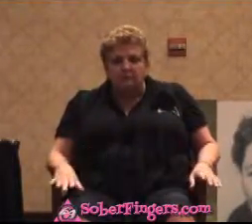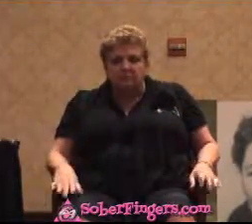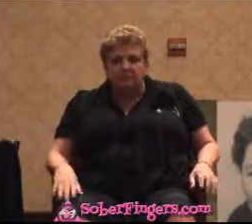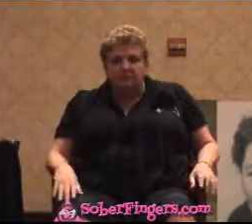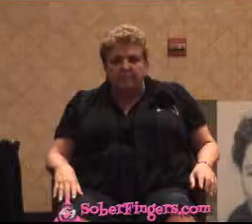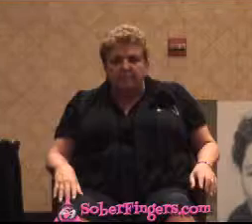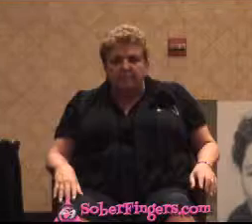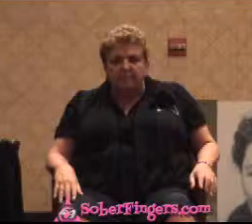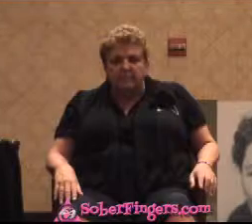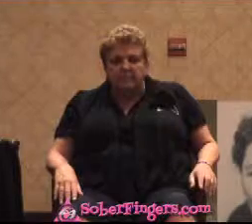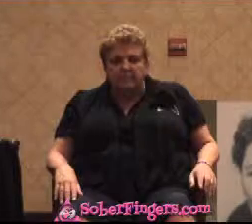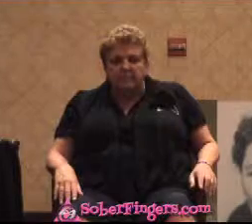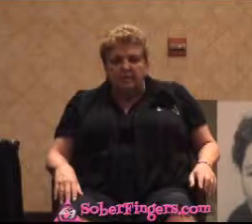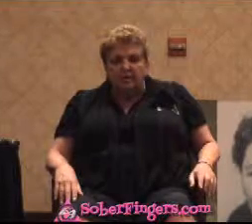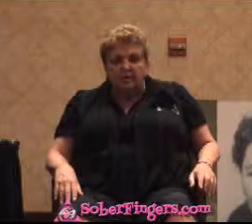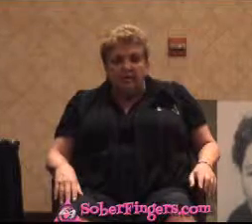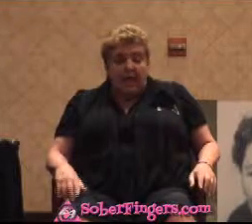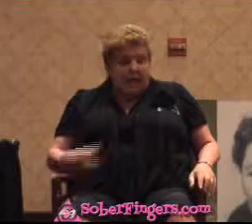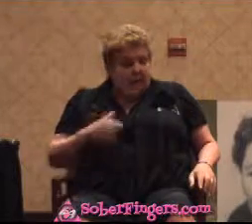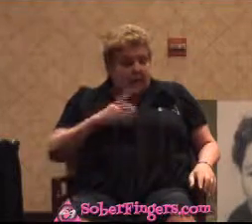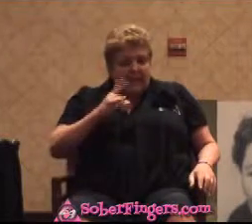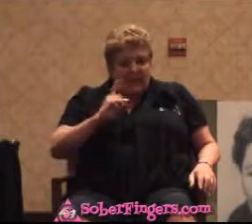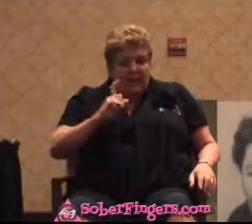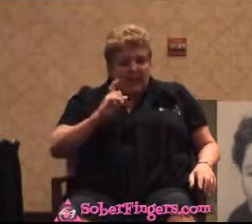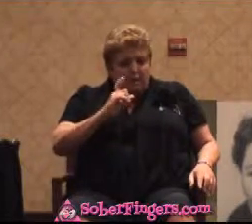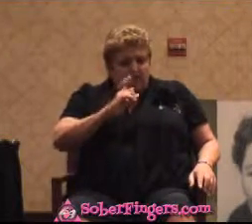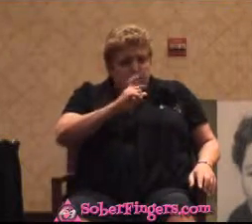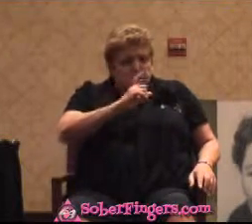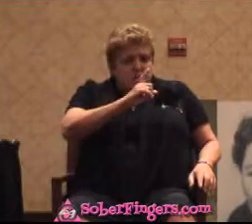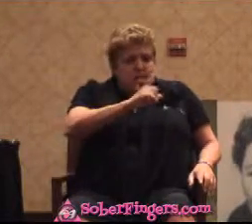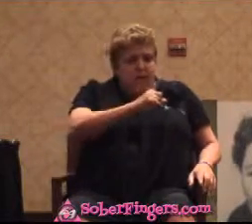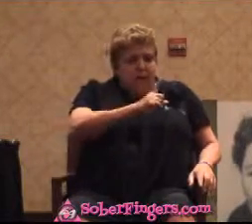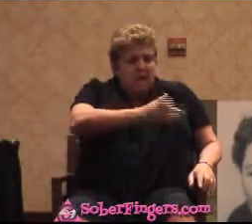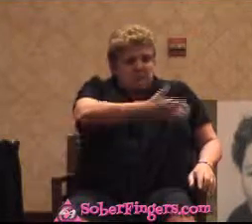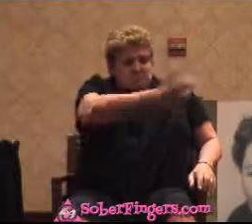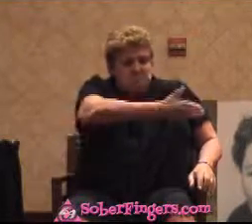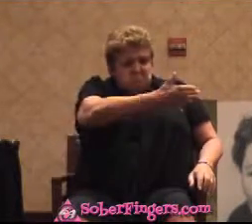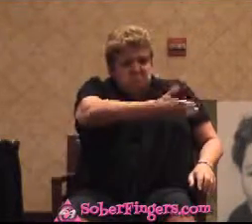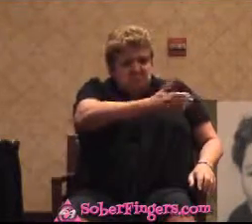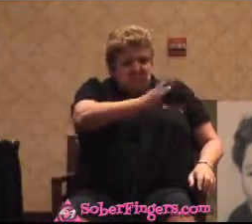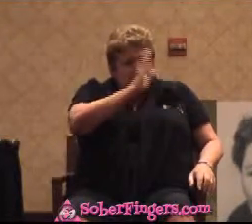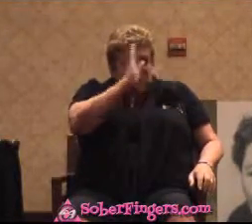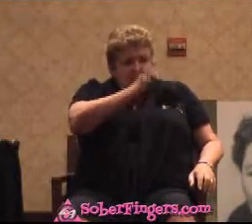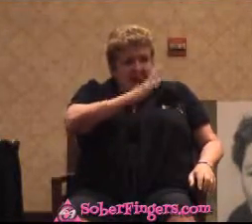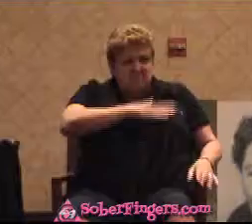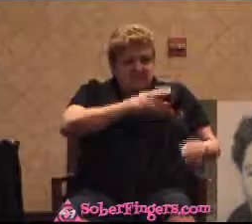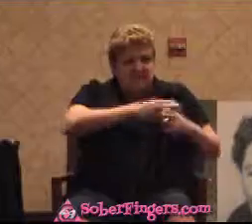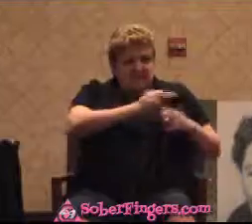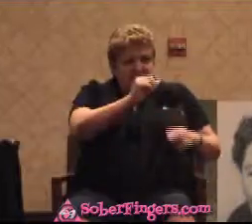And with all the shame and guilt, I went to that front door and I reached my hand out and I said, "Hi, my name is Angie, I'm an